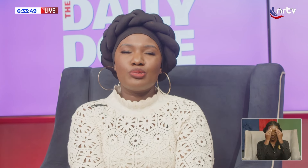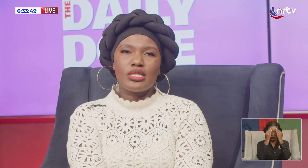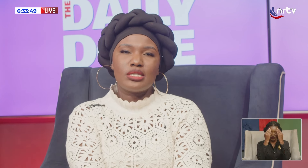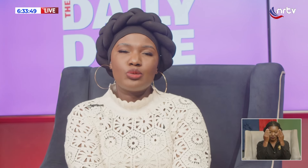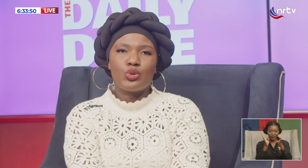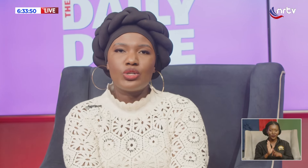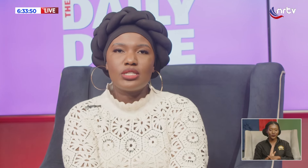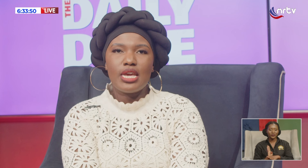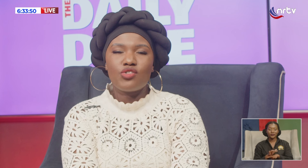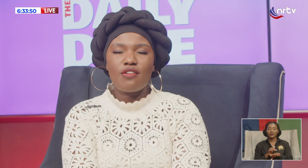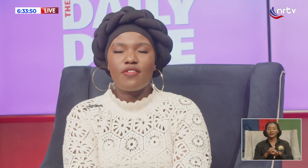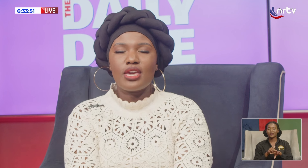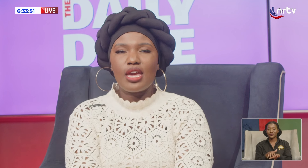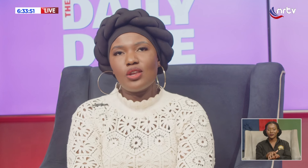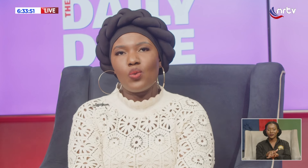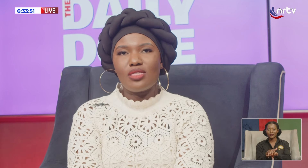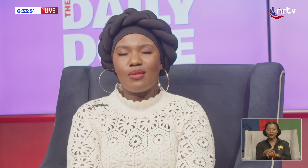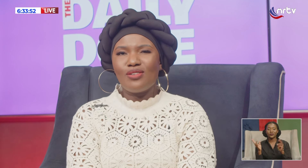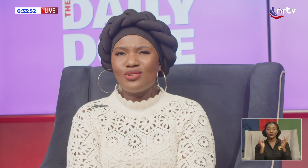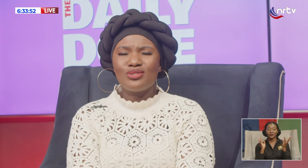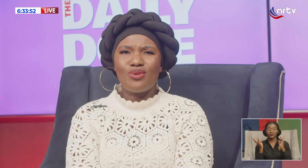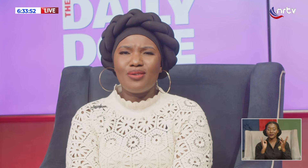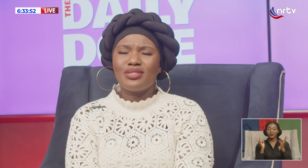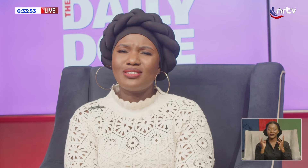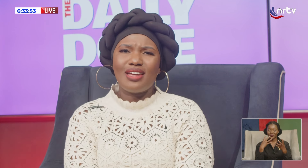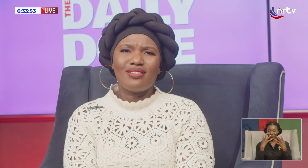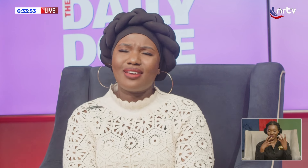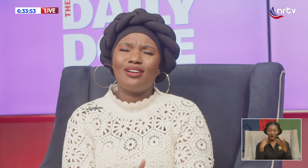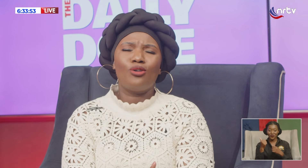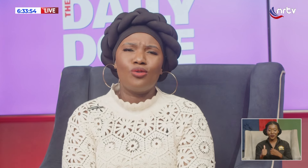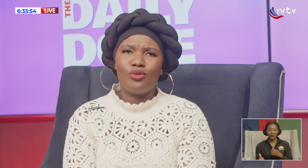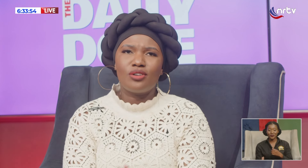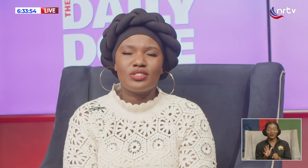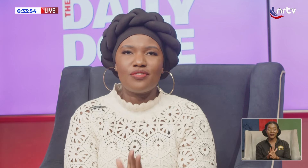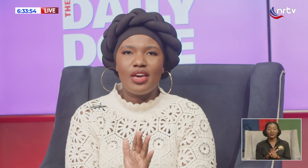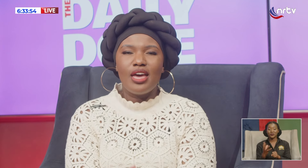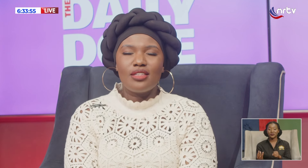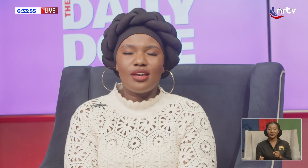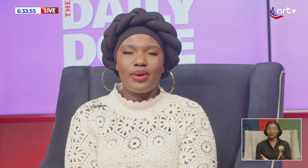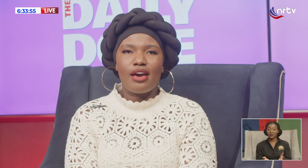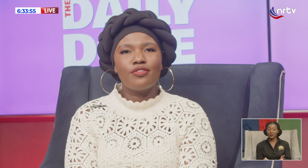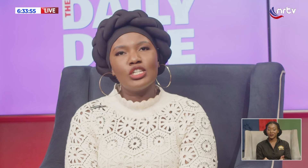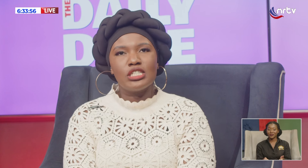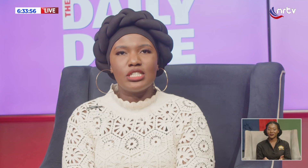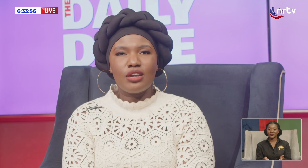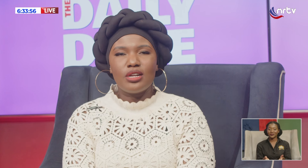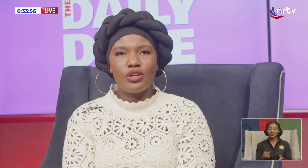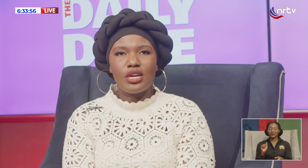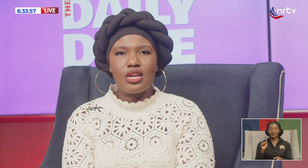business, sports, and traffic and weather. But not to worry, we still have like a whole lot of stuff that we have for you today. Right now we're going to get into our